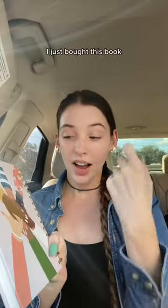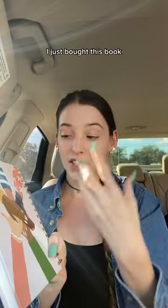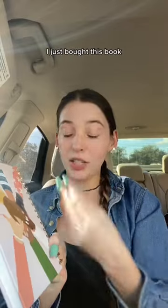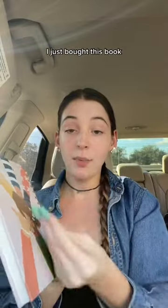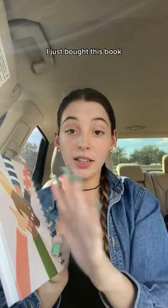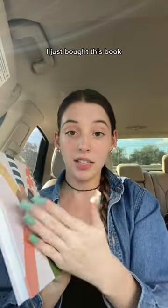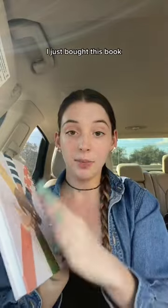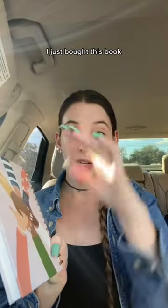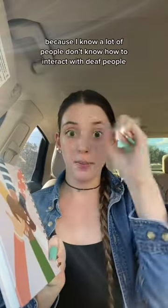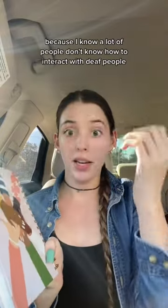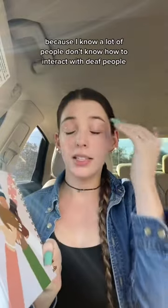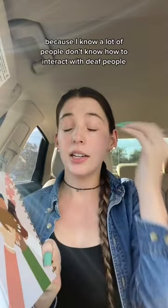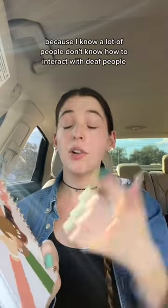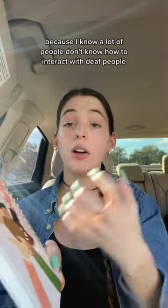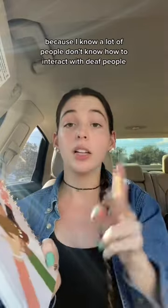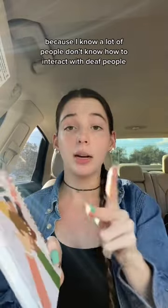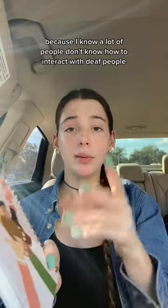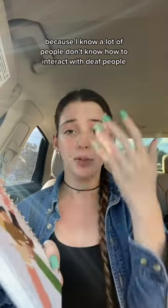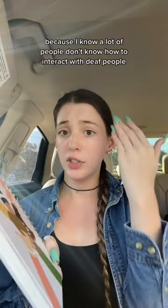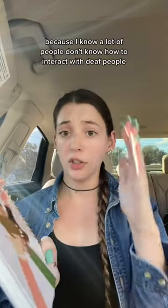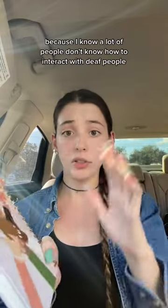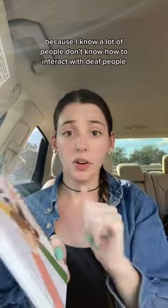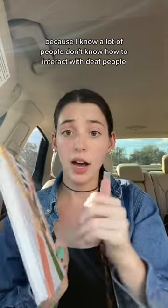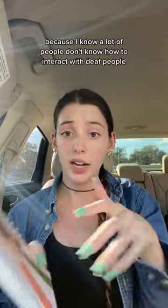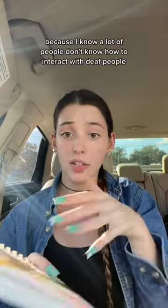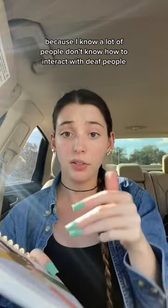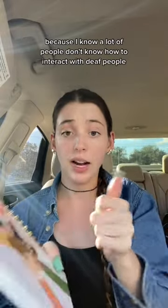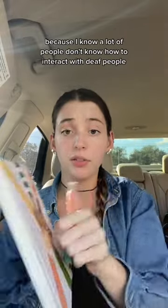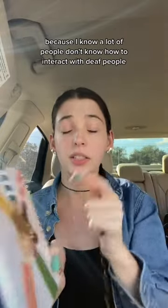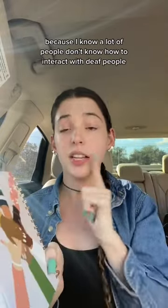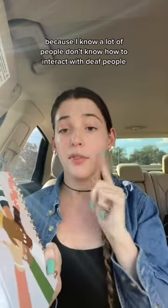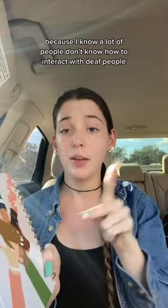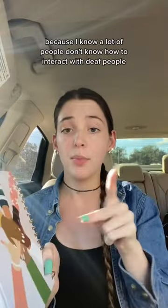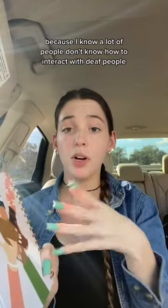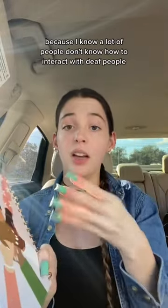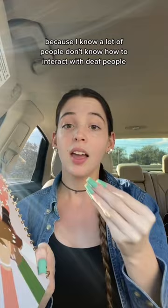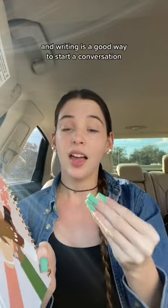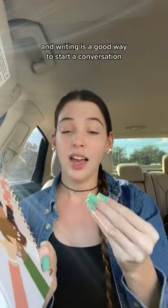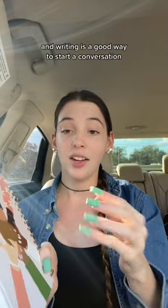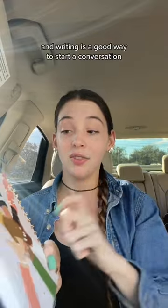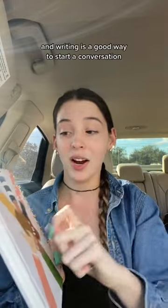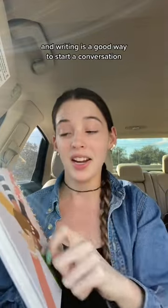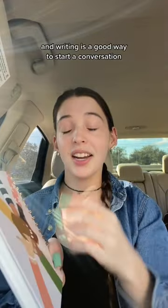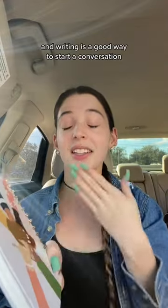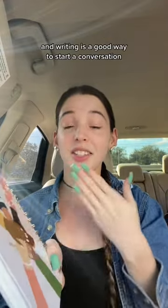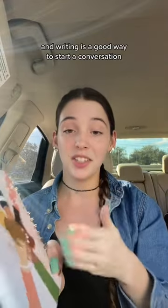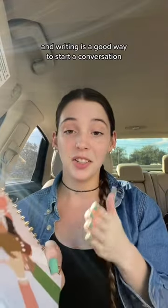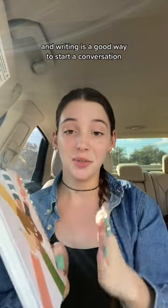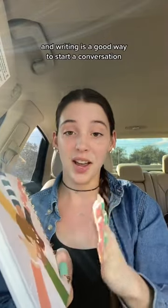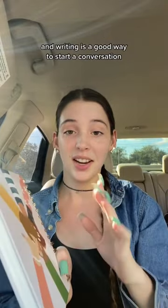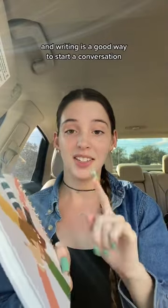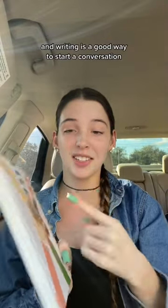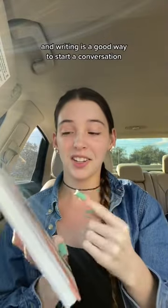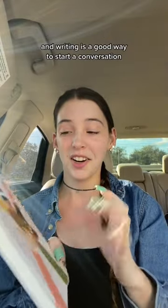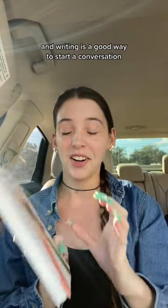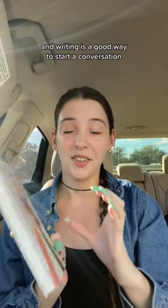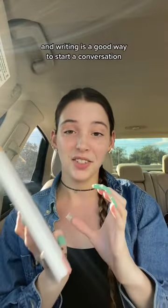I just bought this book because I know a lot of people don't know how to interact with deaf people, and writing is a good way to start a